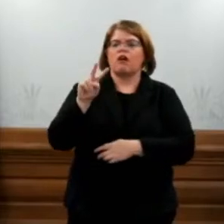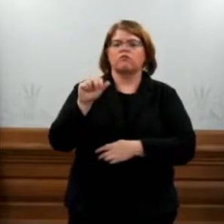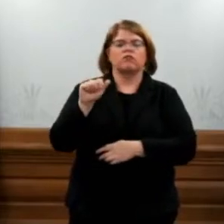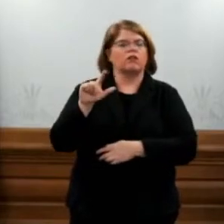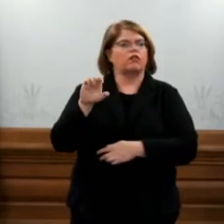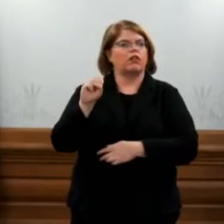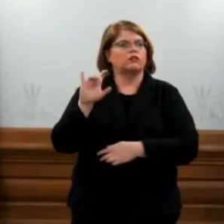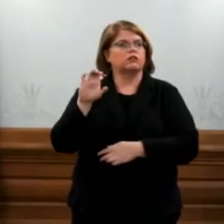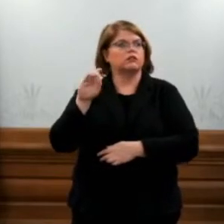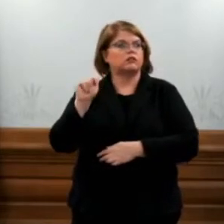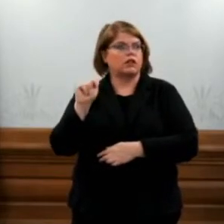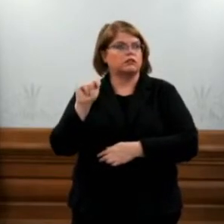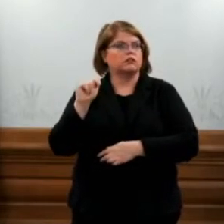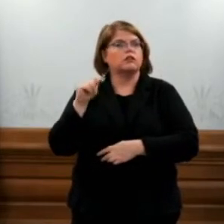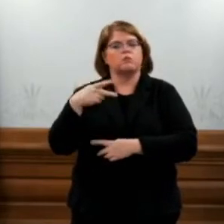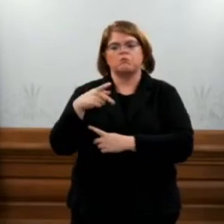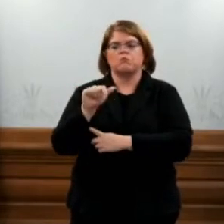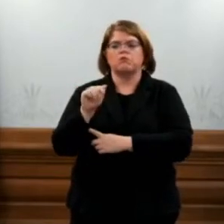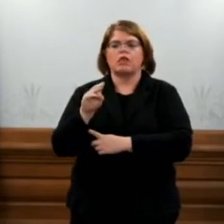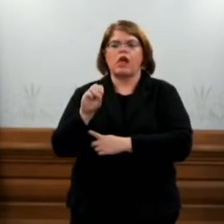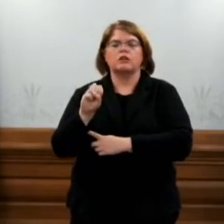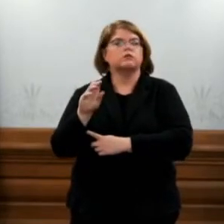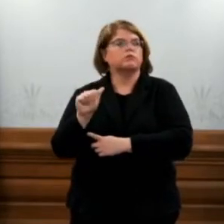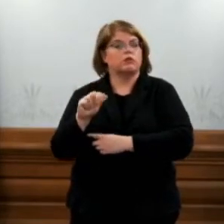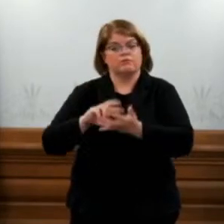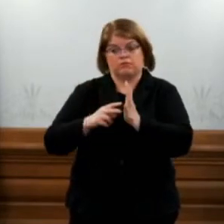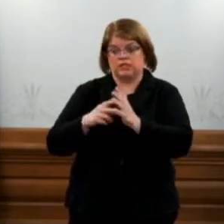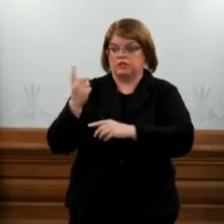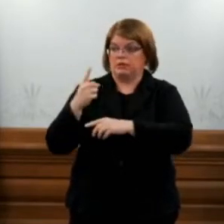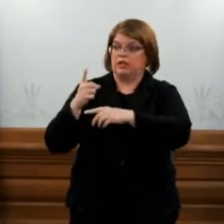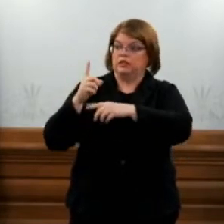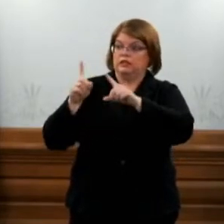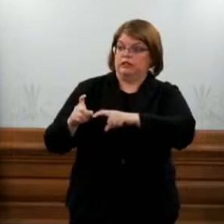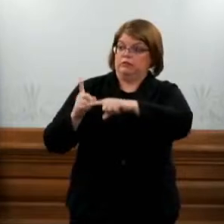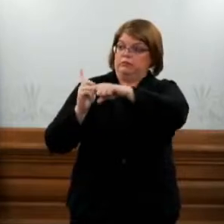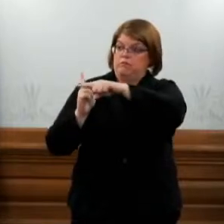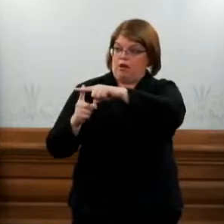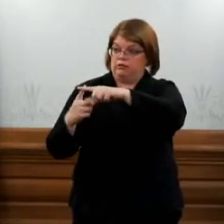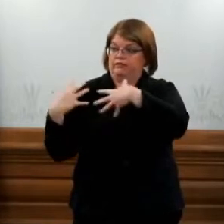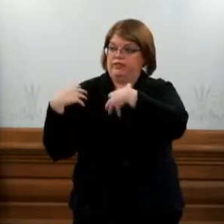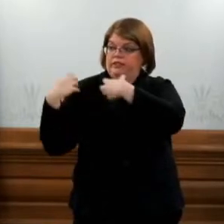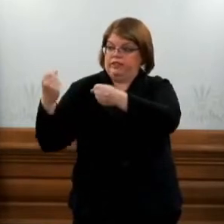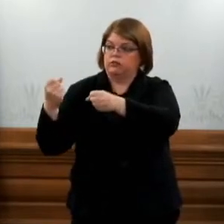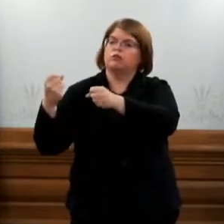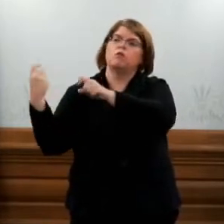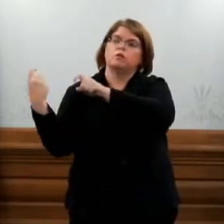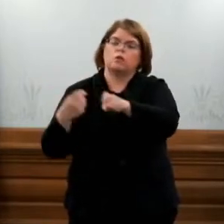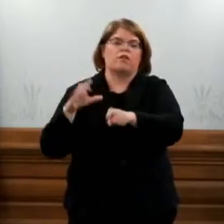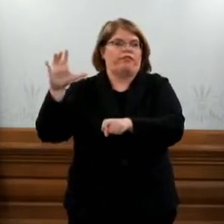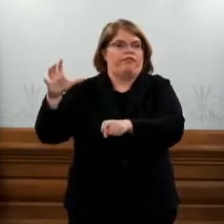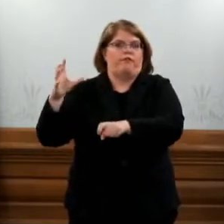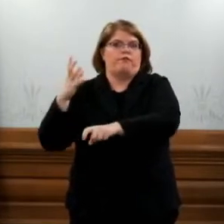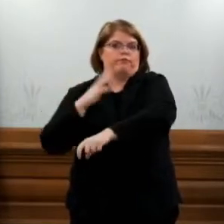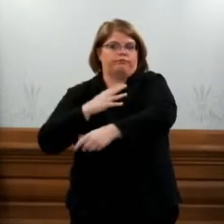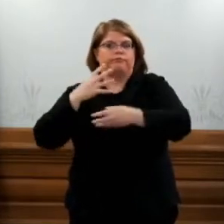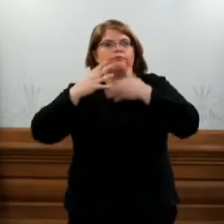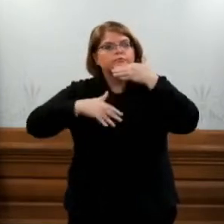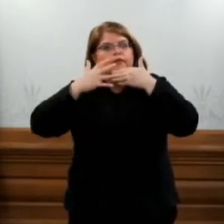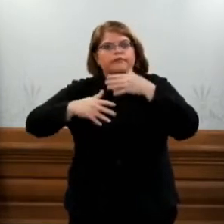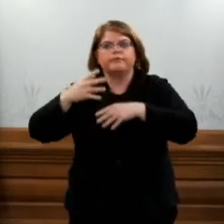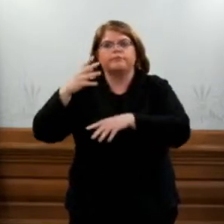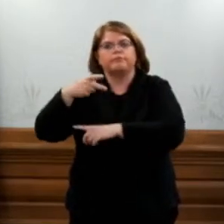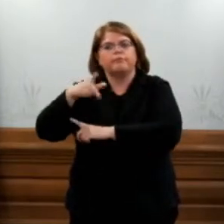in COVID-19 patients now that that treatment has been received emergency use